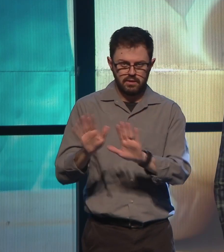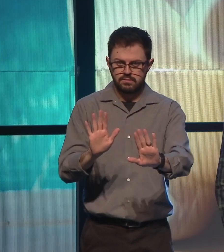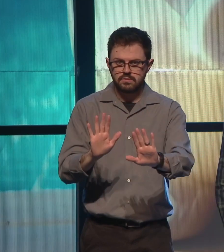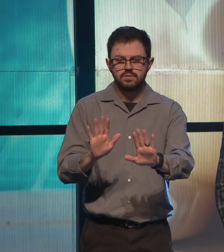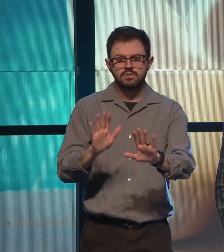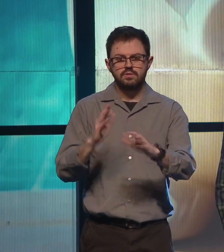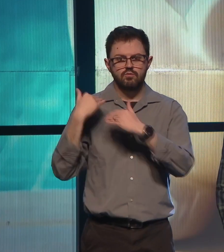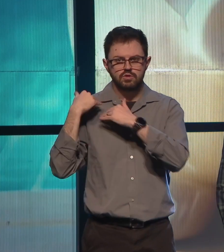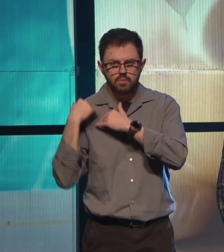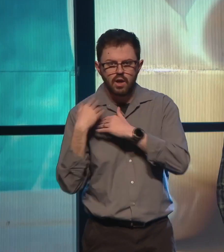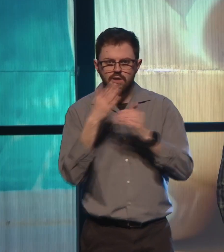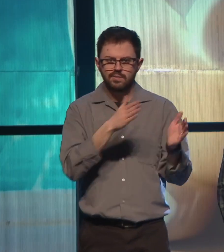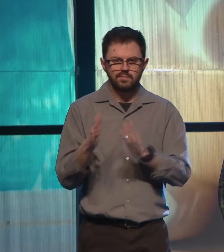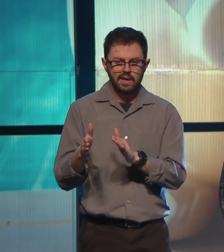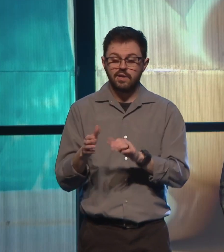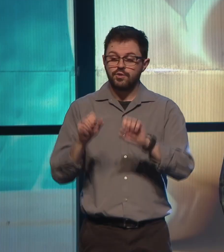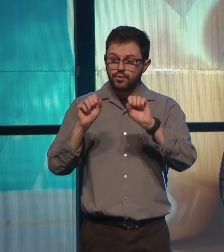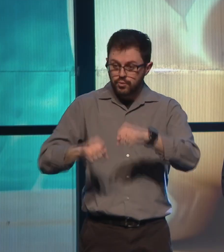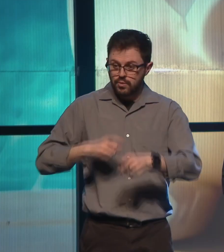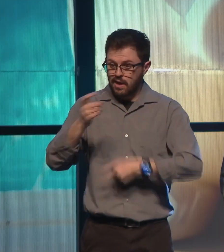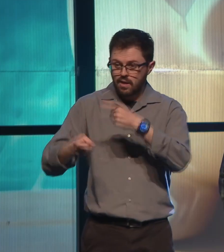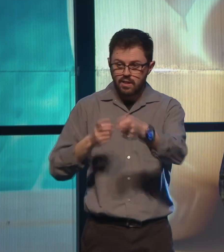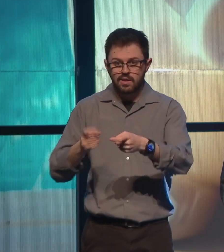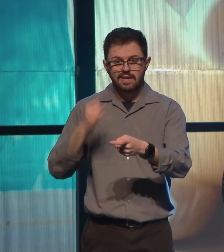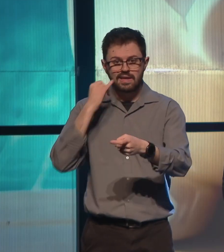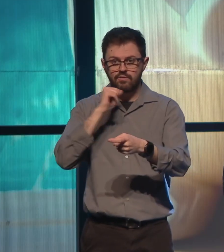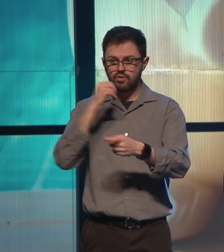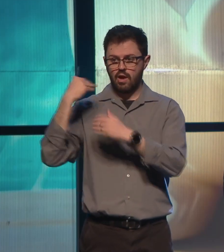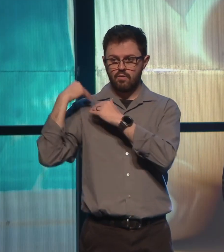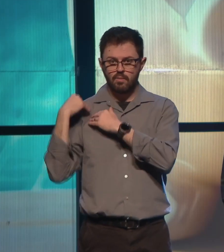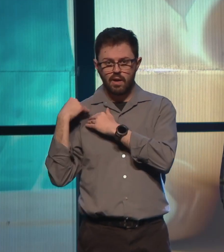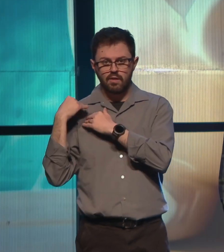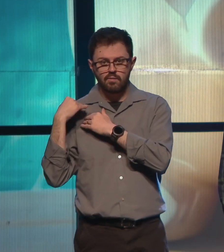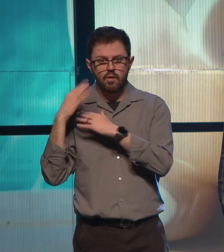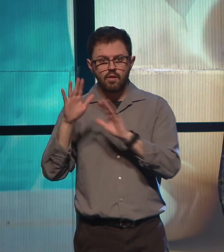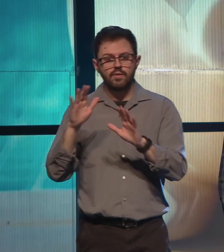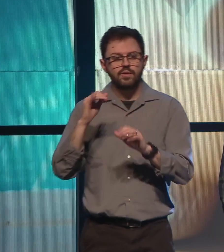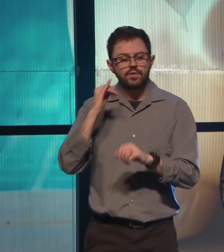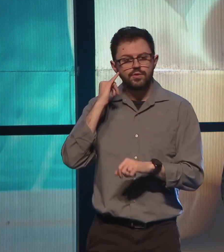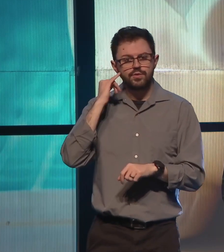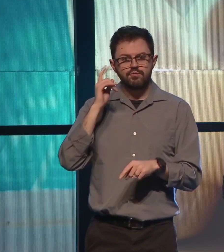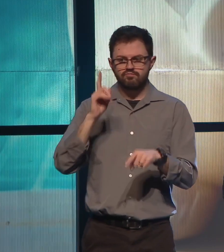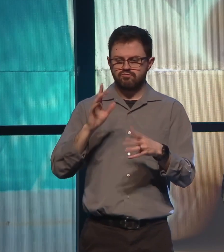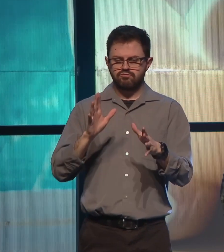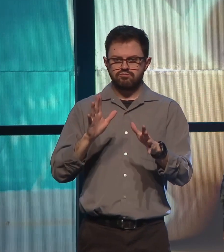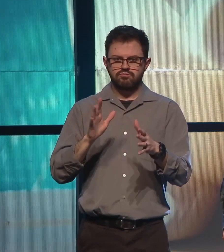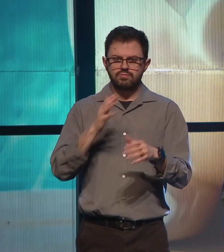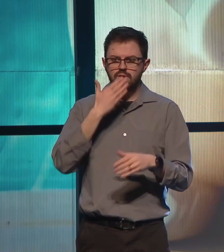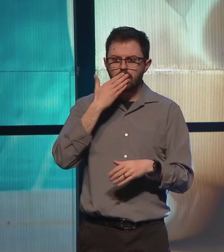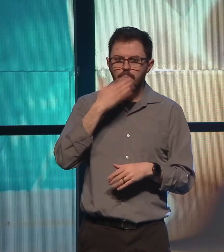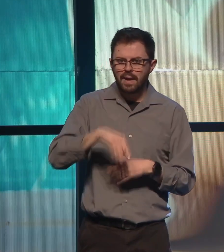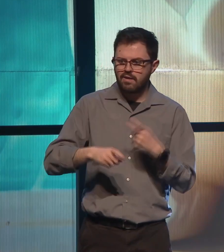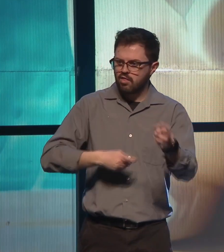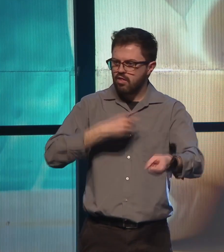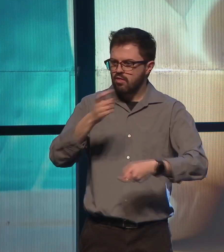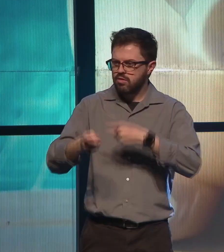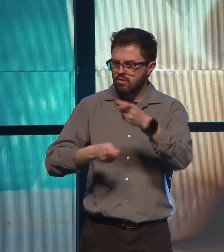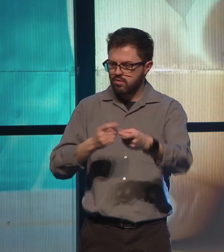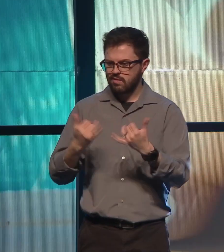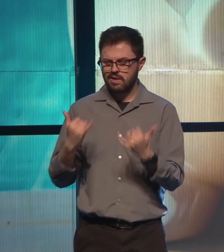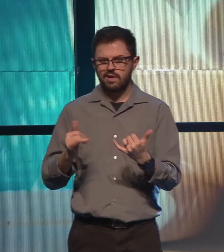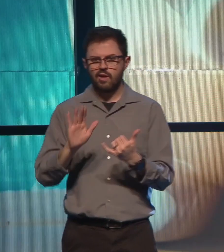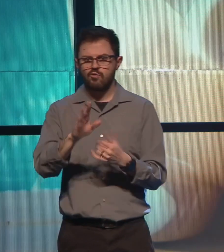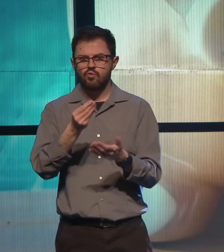right? I mean, you can't give to the point where you're not eating. You can't give to the point where you're not fulfilling your obligations, right? You